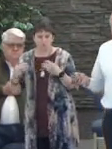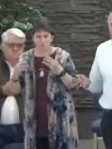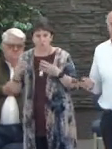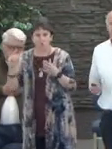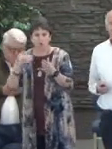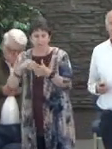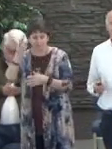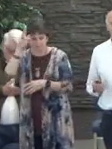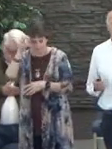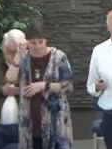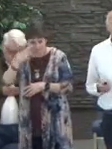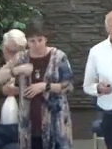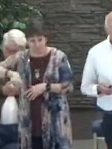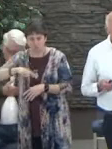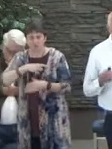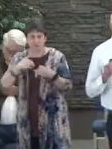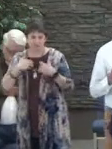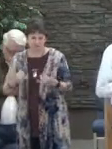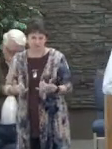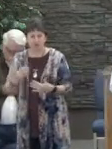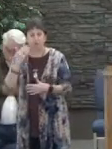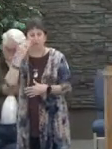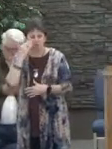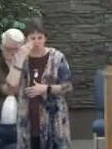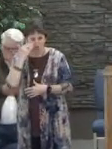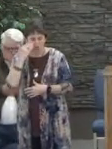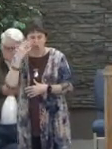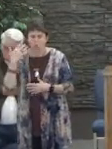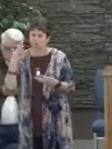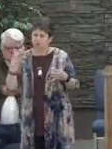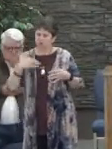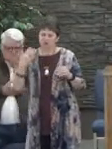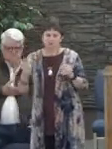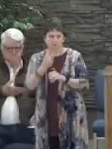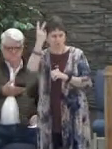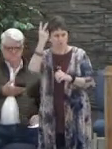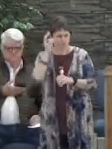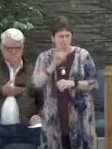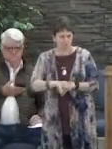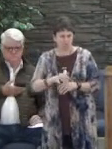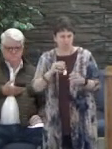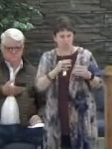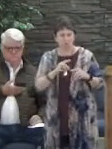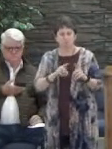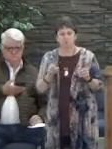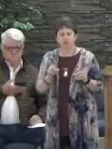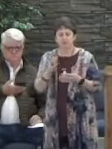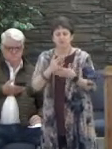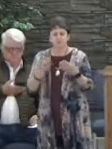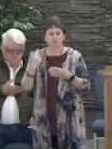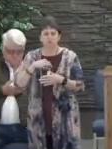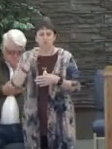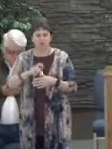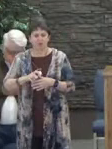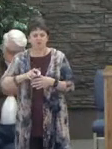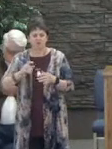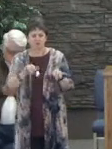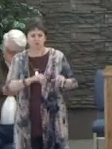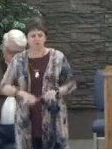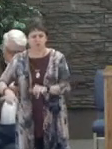against Satan. And certainly we know that we have the victory in that war, but this is something that we have in